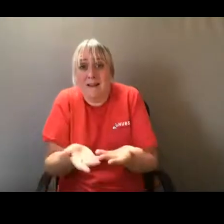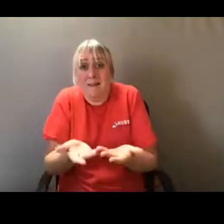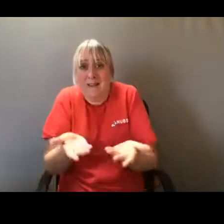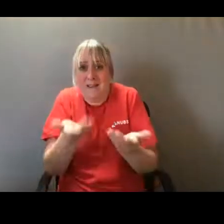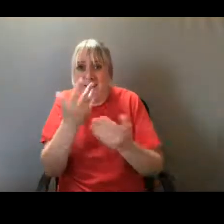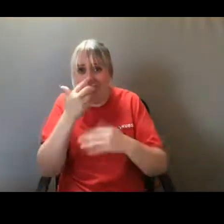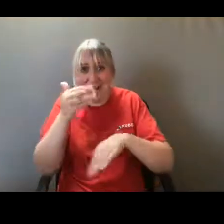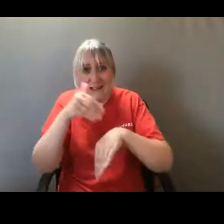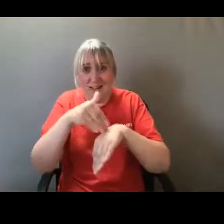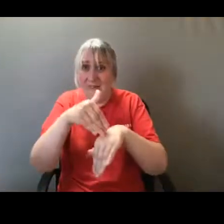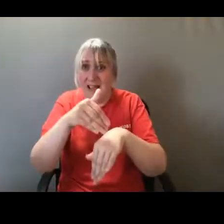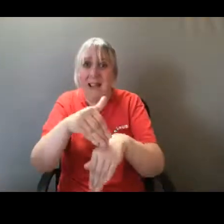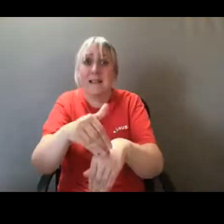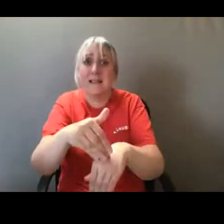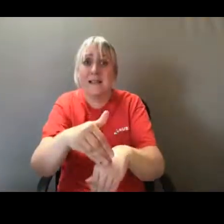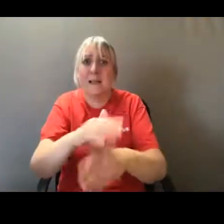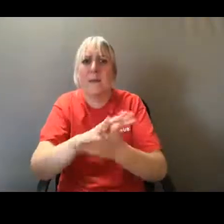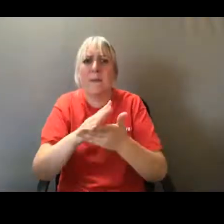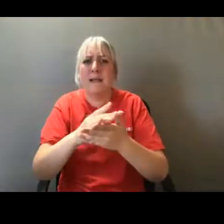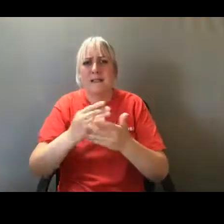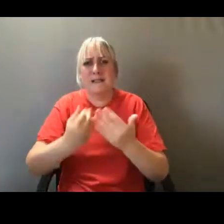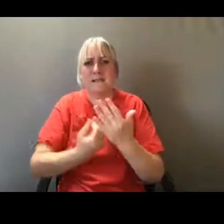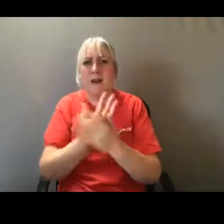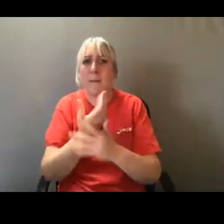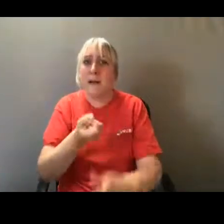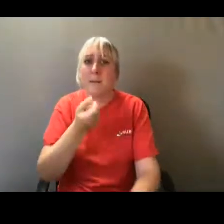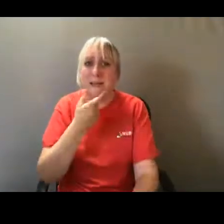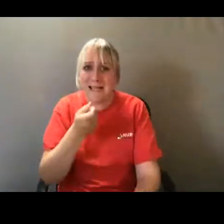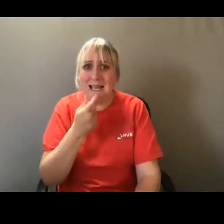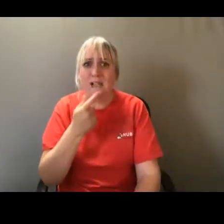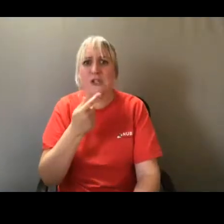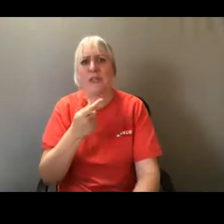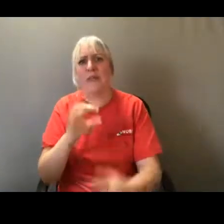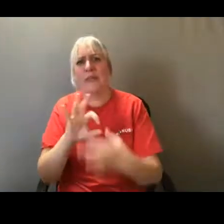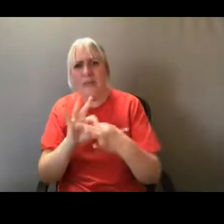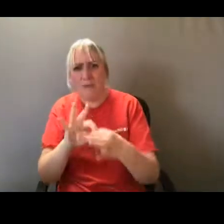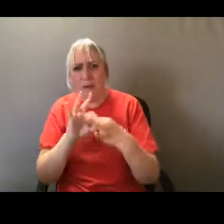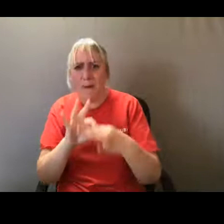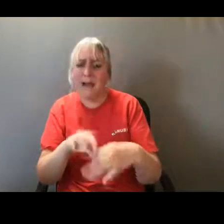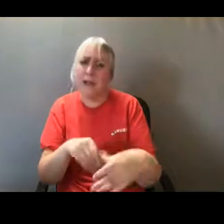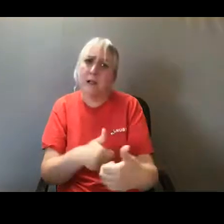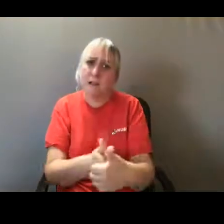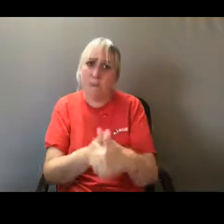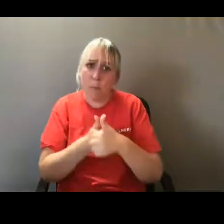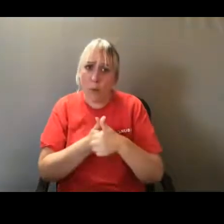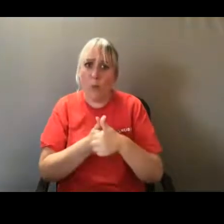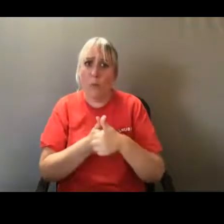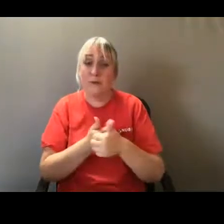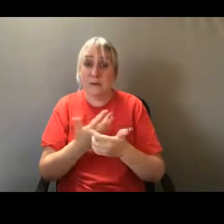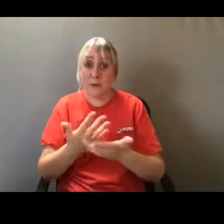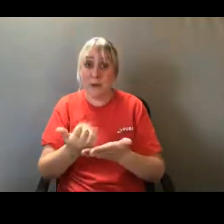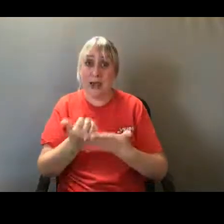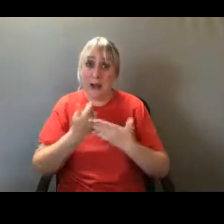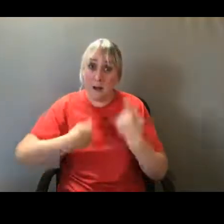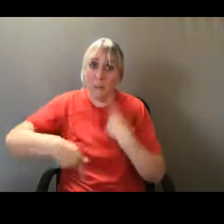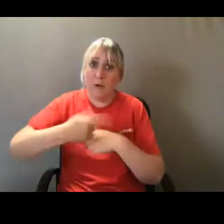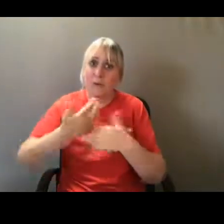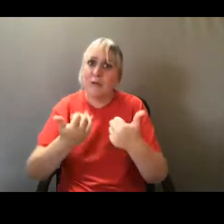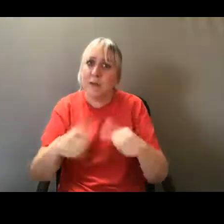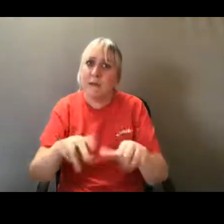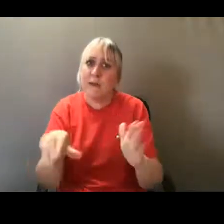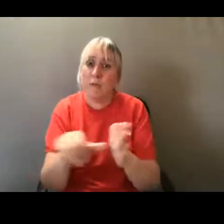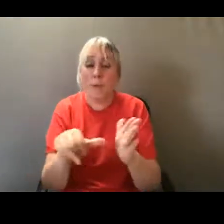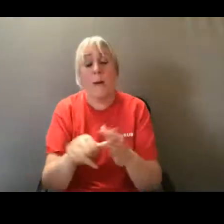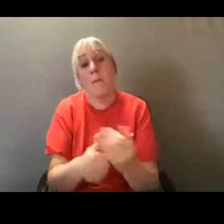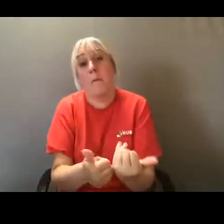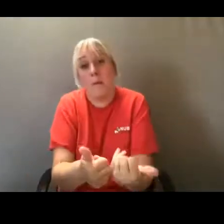So the development of medication and therapy and support, which helps people to resolve that problem, can be extremely